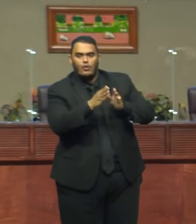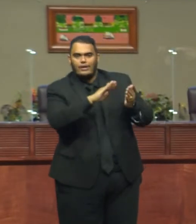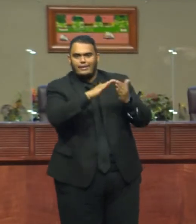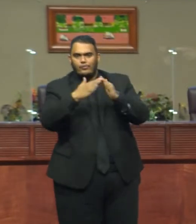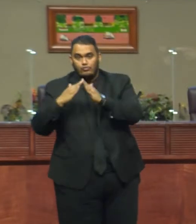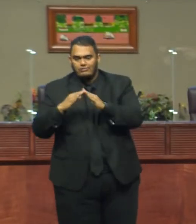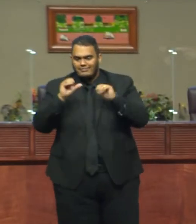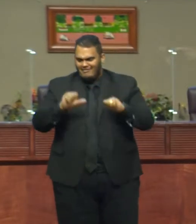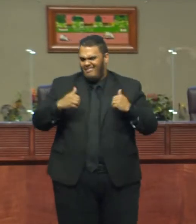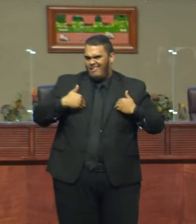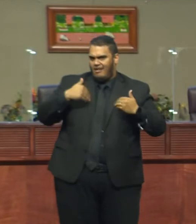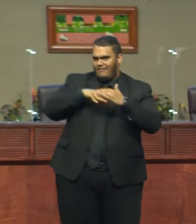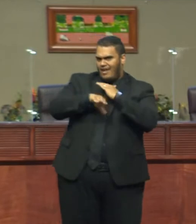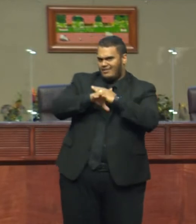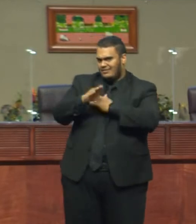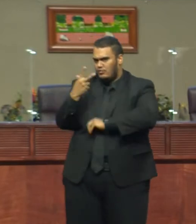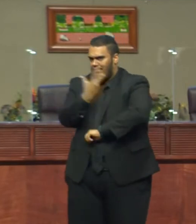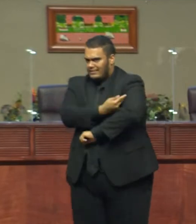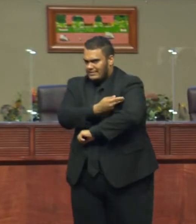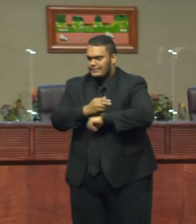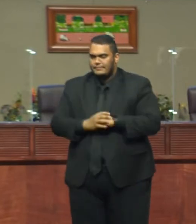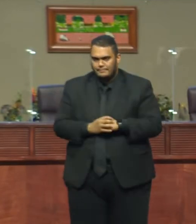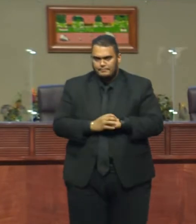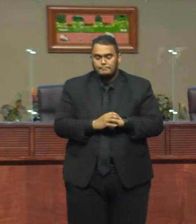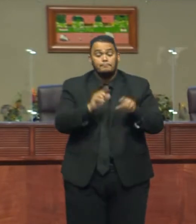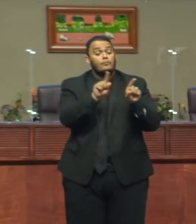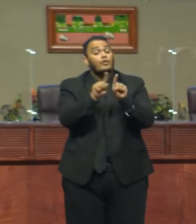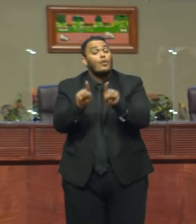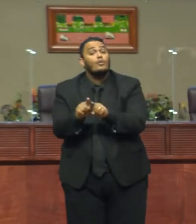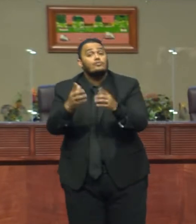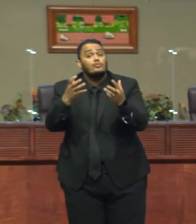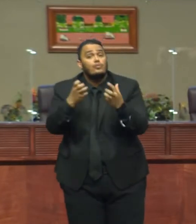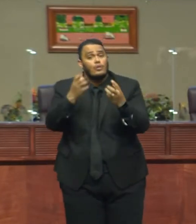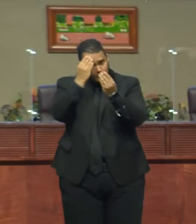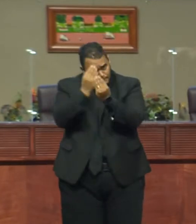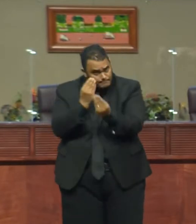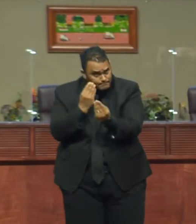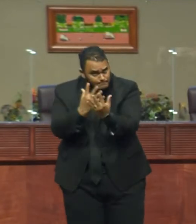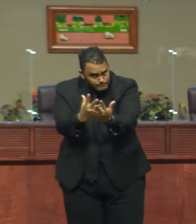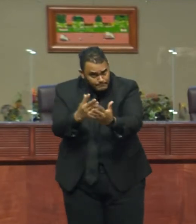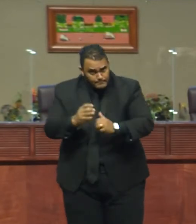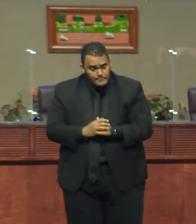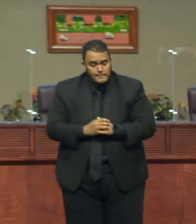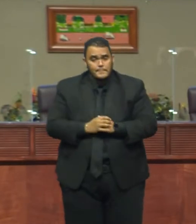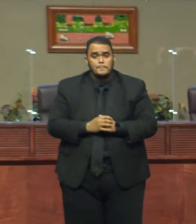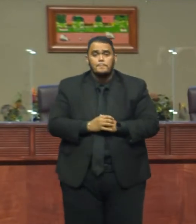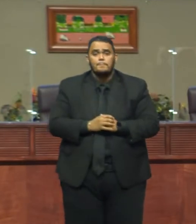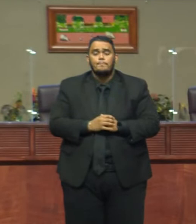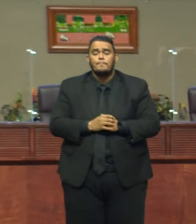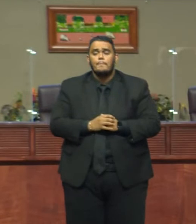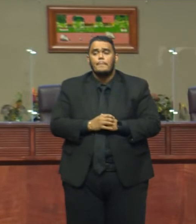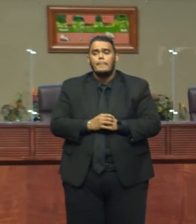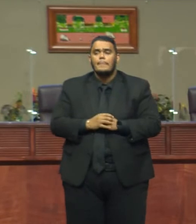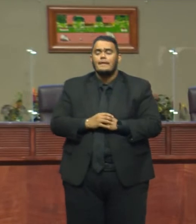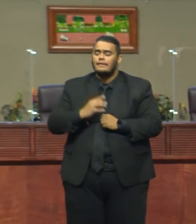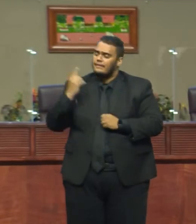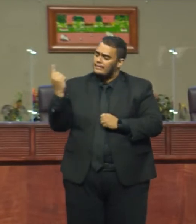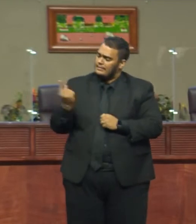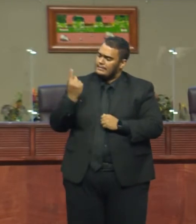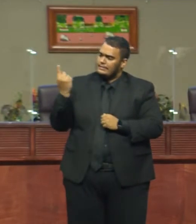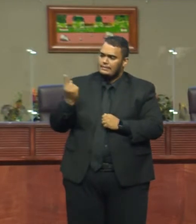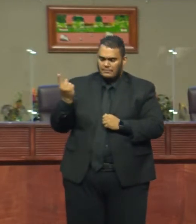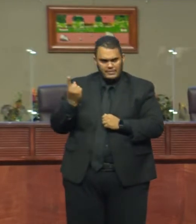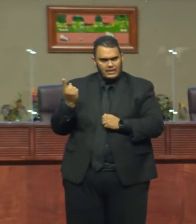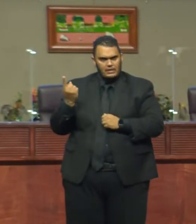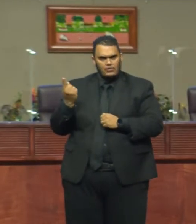I want to also share information with you about something that we are doing in